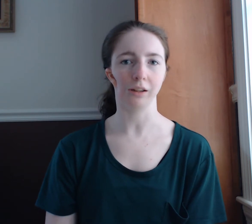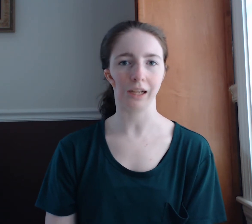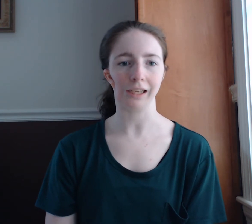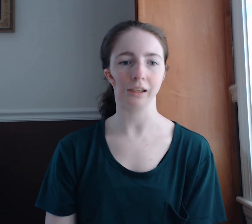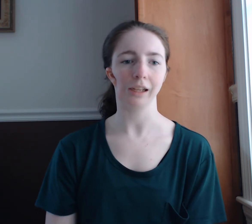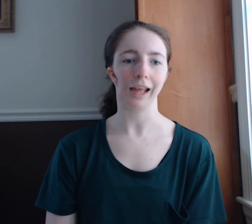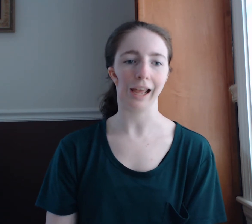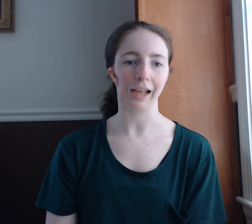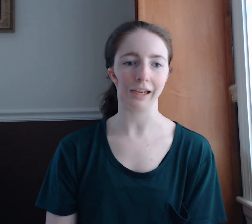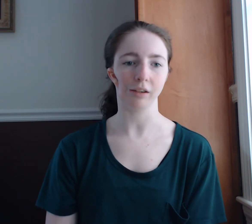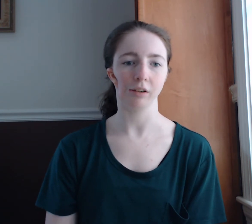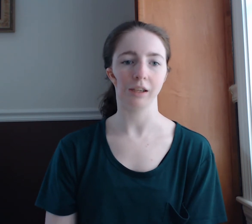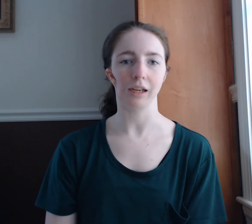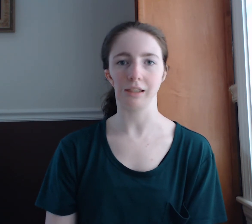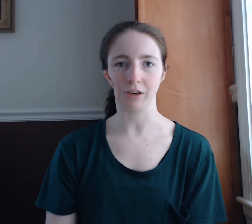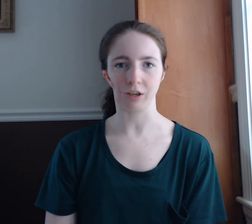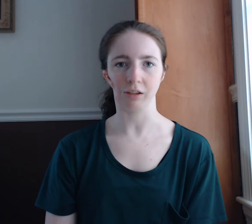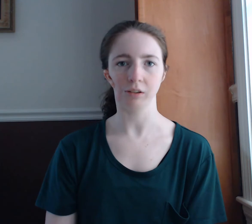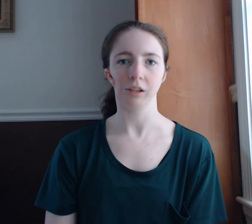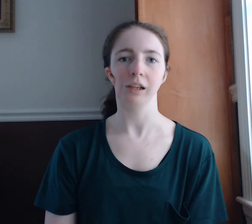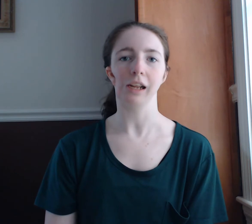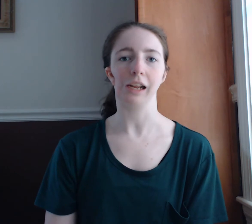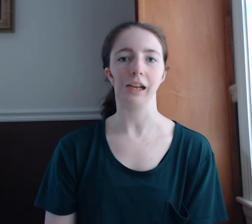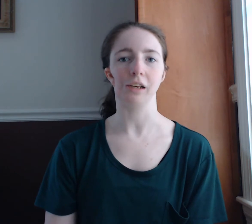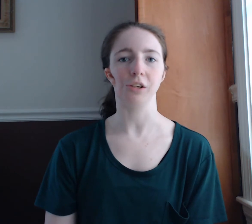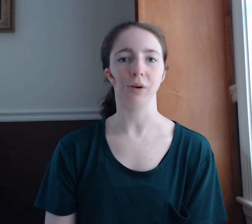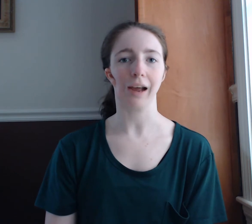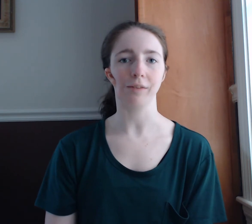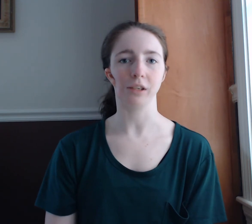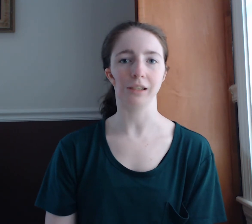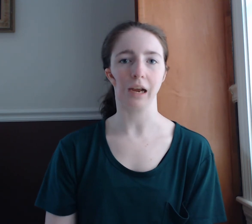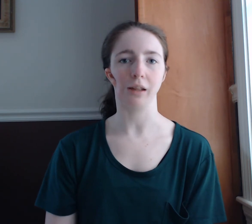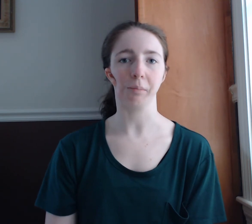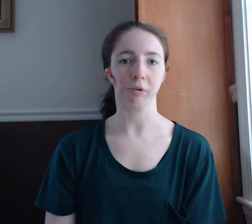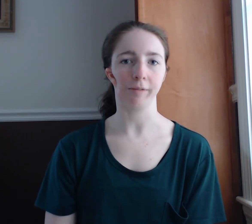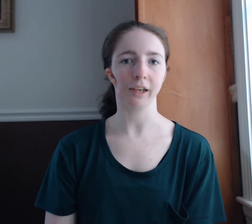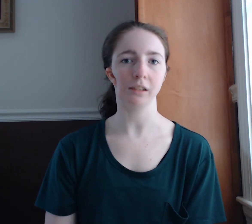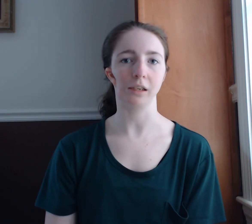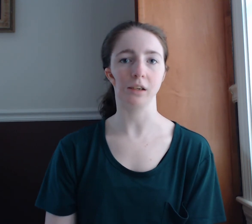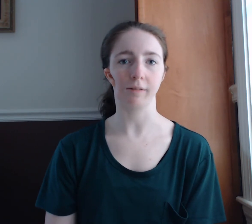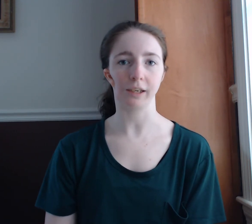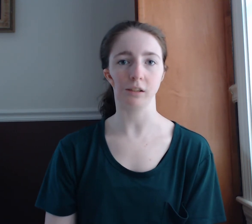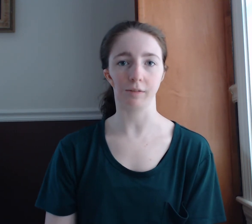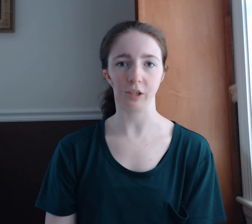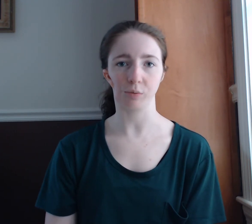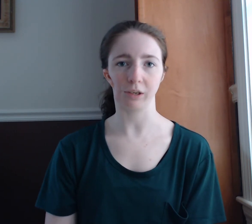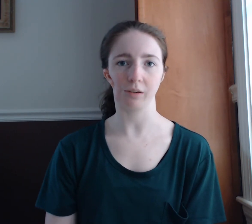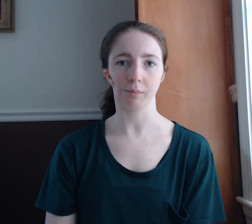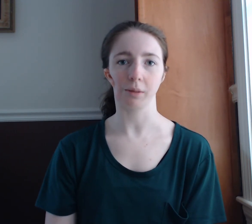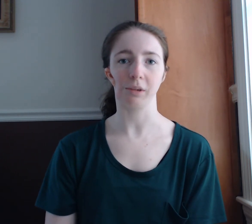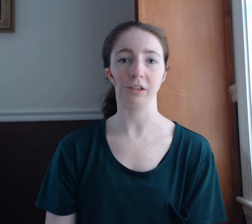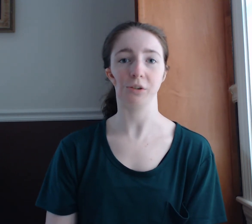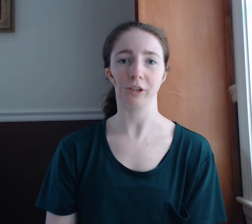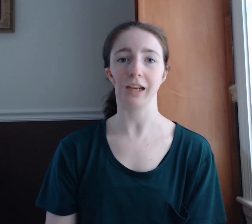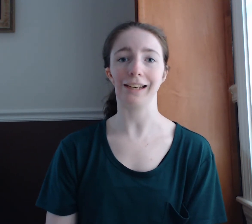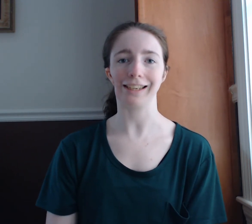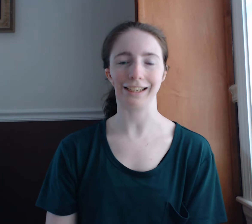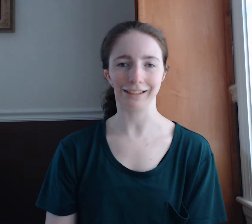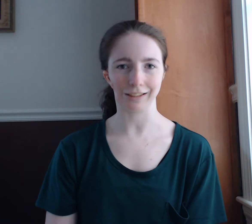like, a, etc. And you have to sign the prefix and suffix of each word because you are signing